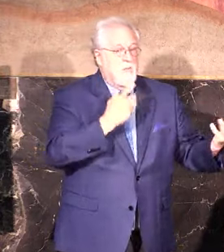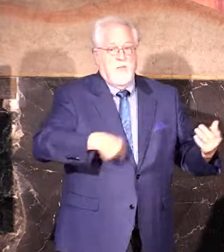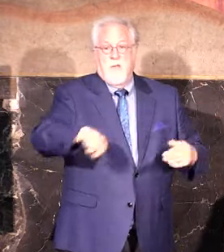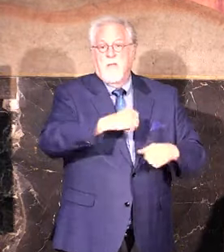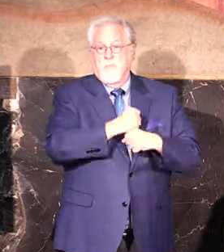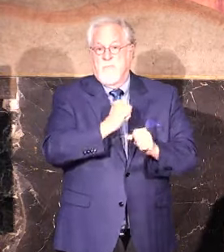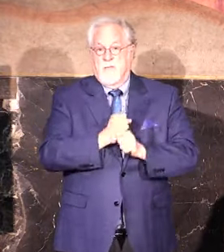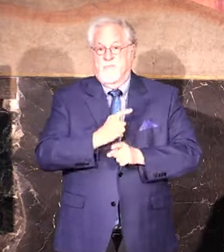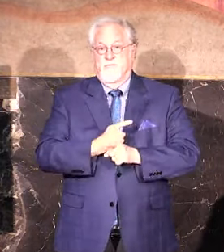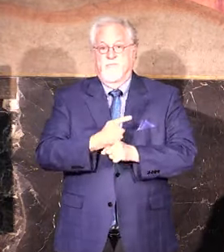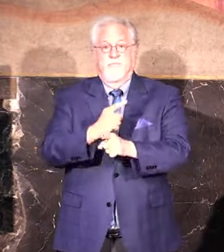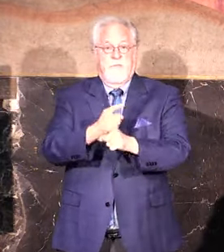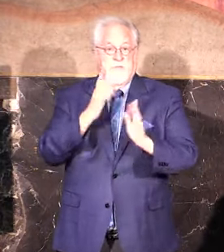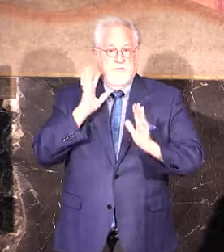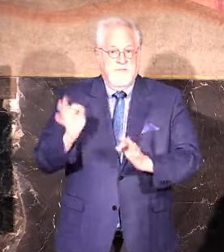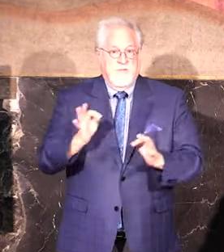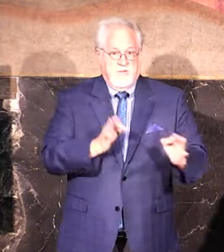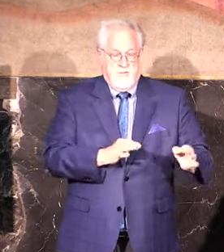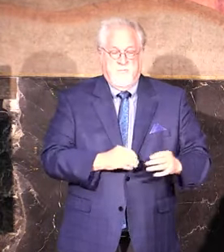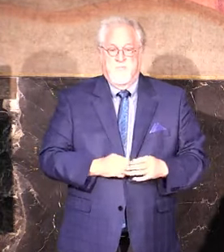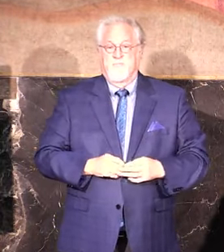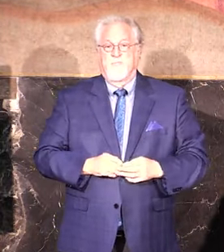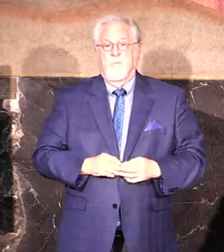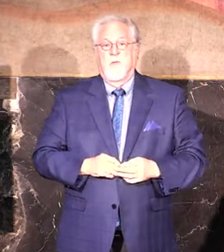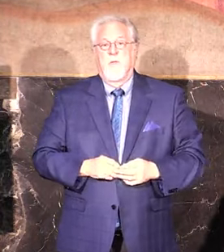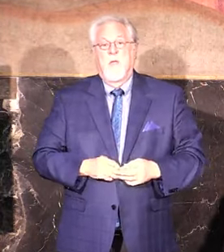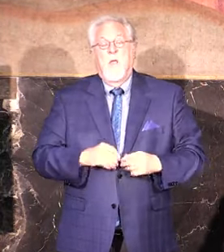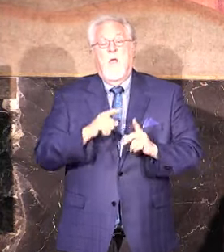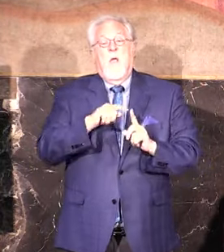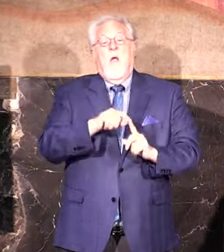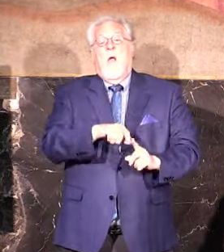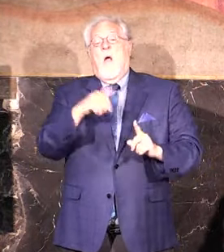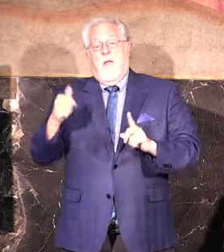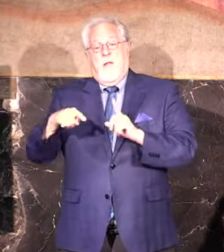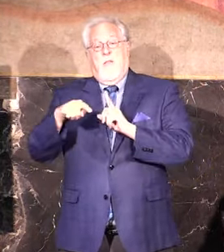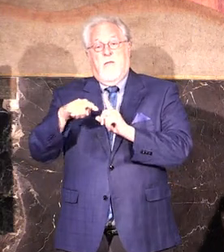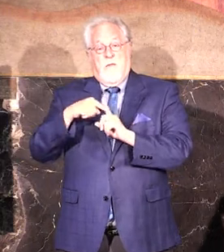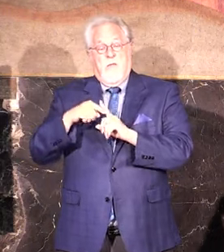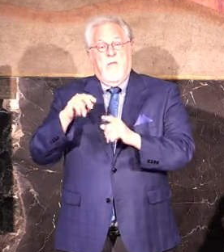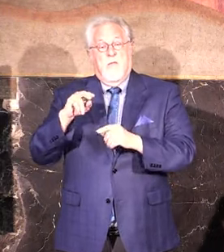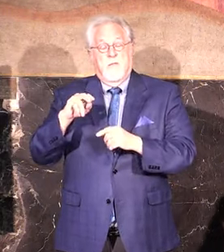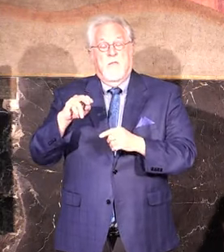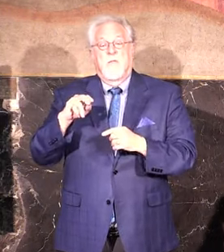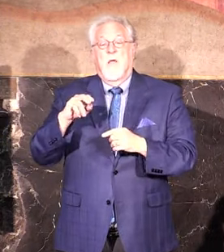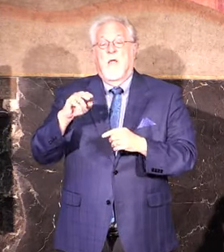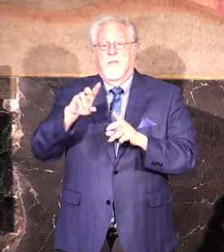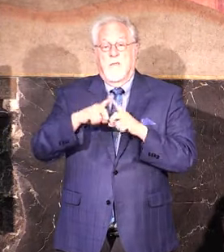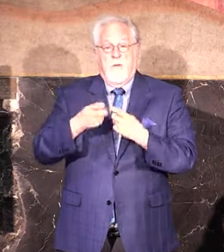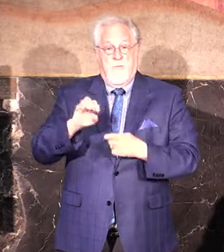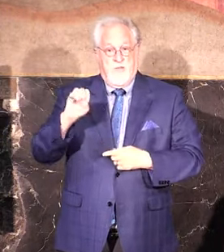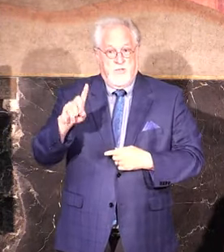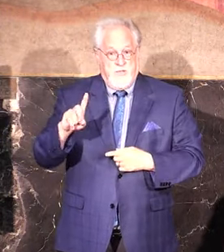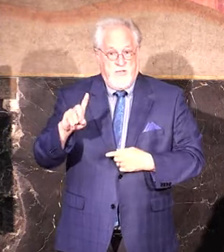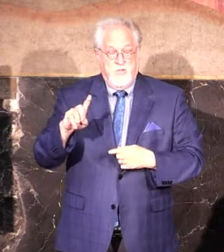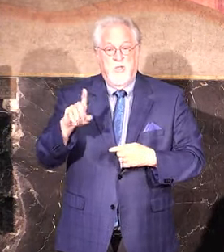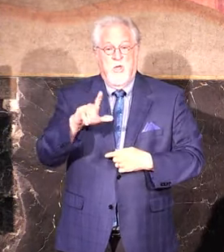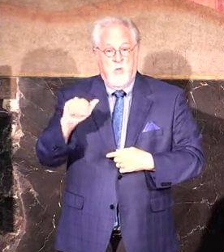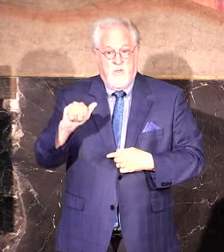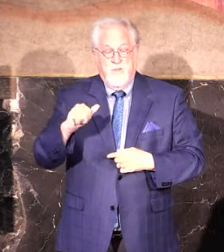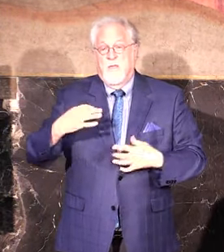prudent decisions necessary. On another positive note, the Department of Education here in Louisiana began